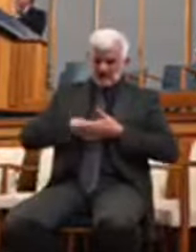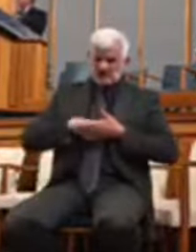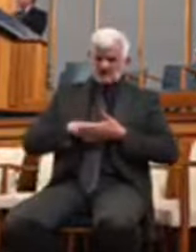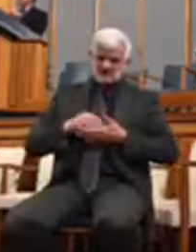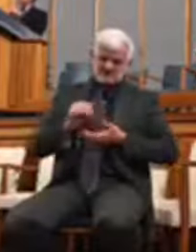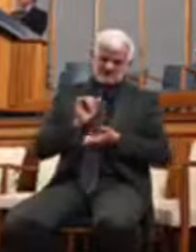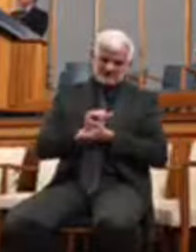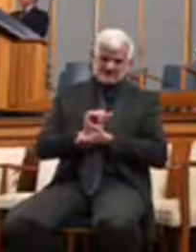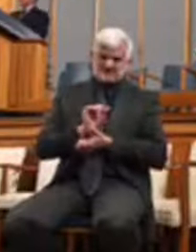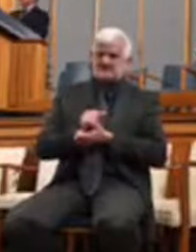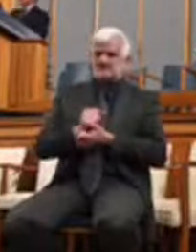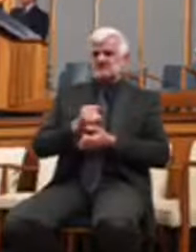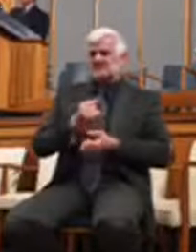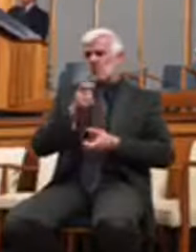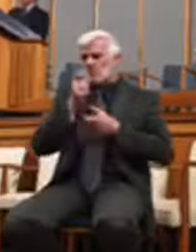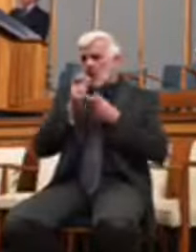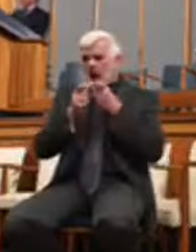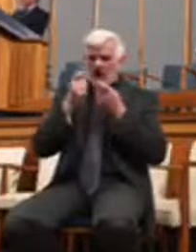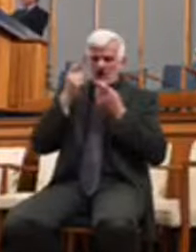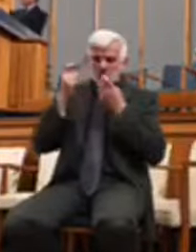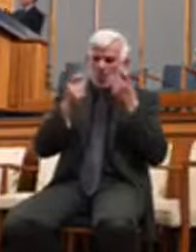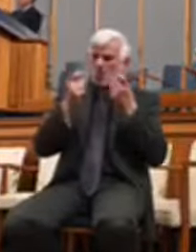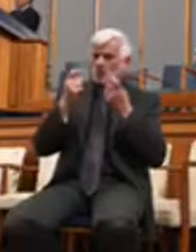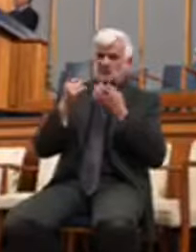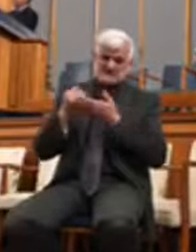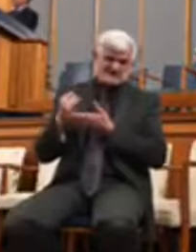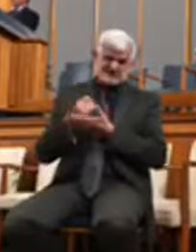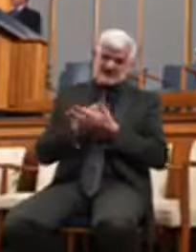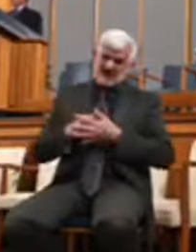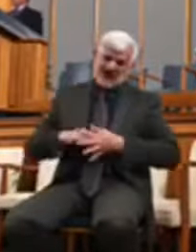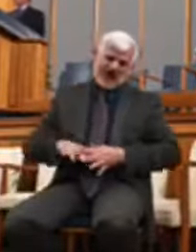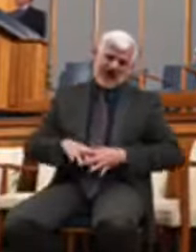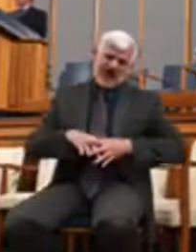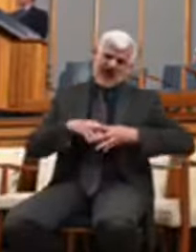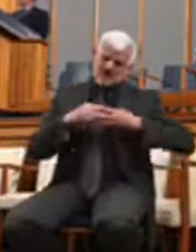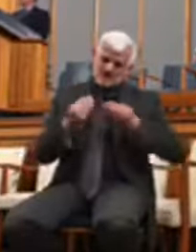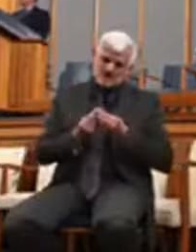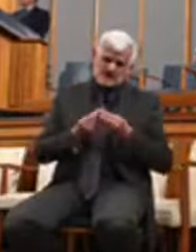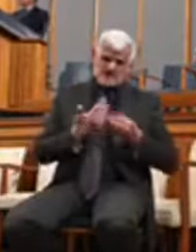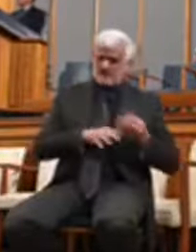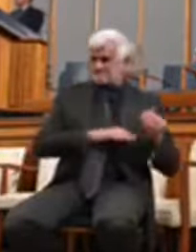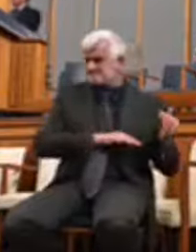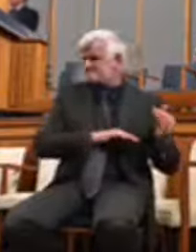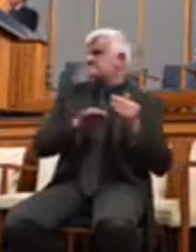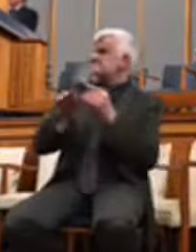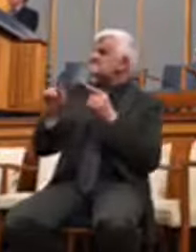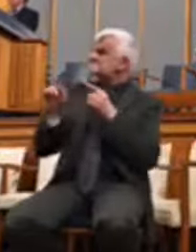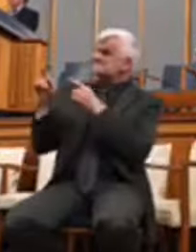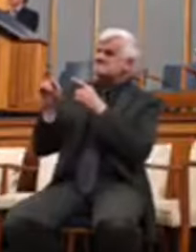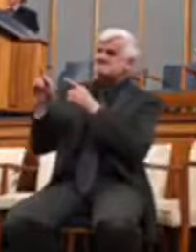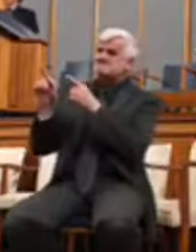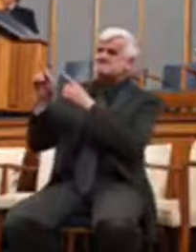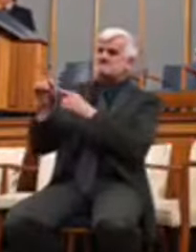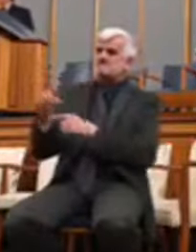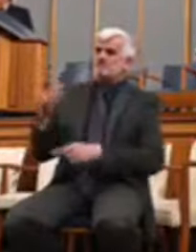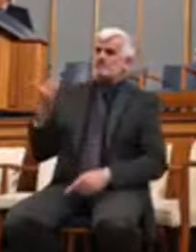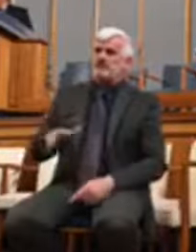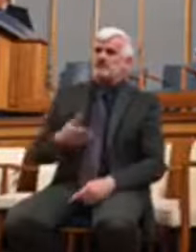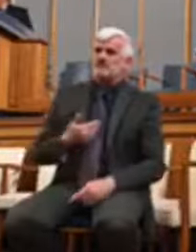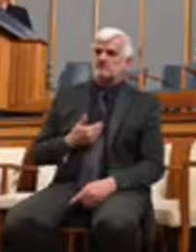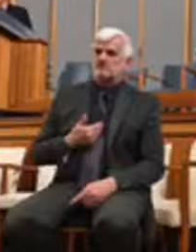in deeds, everything is against heaven. Heaven is offended. And that's why there is no way. But